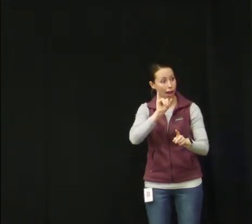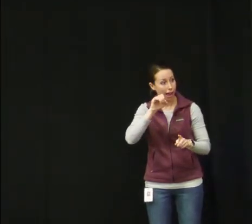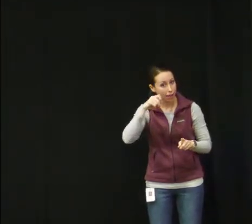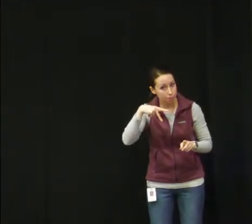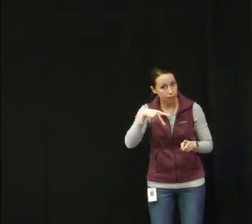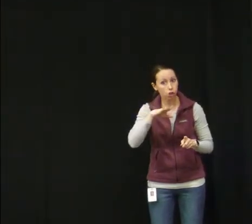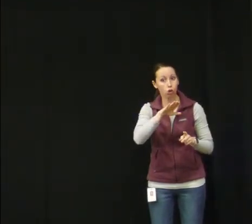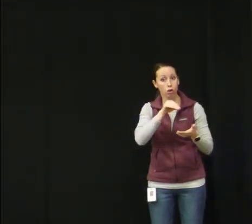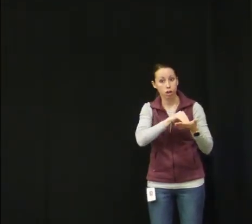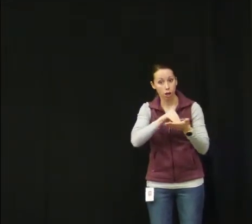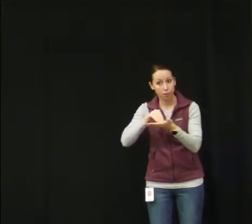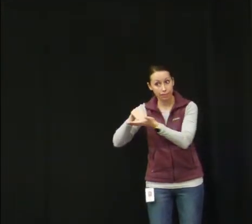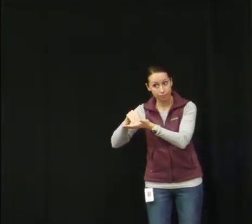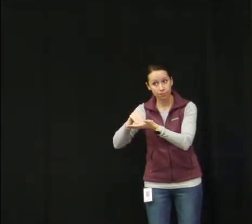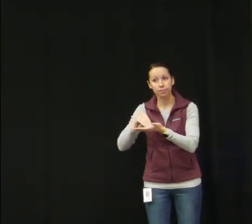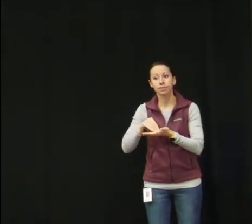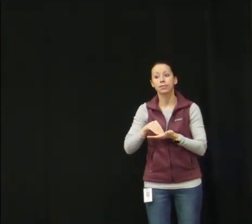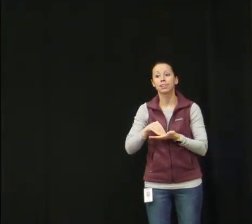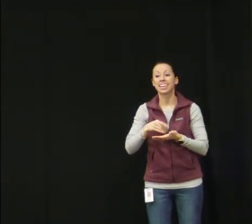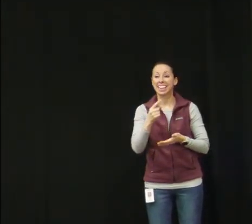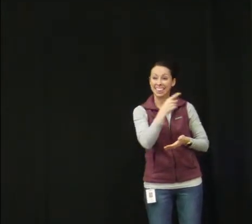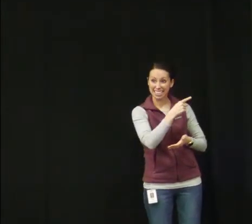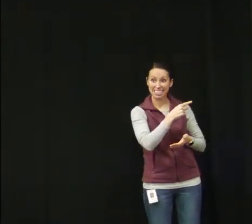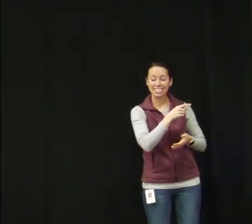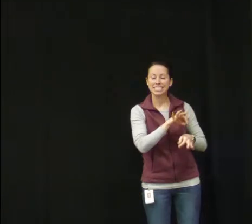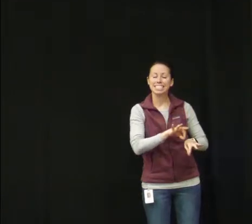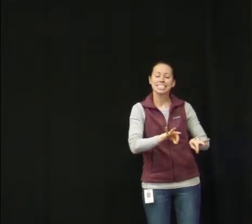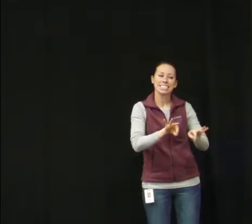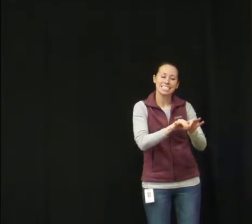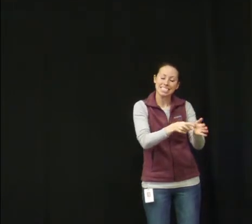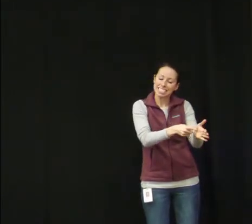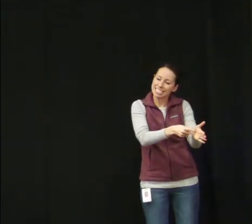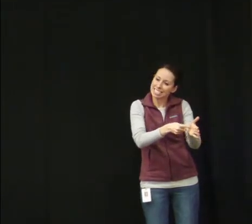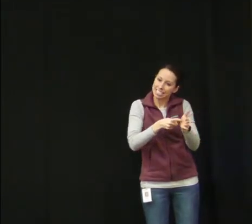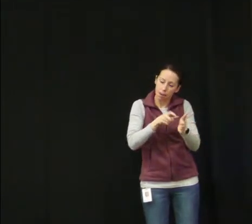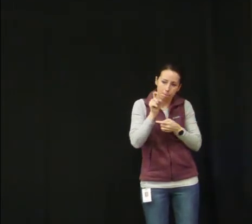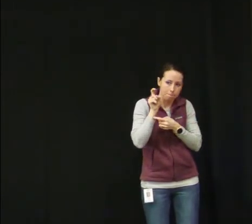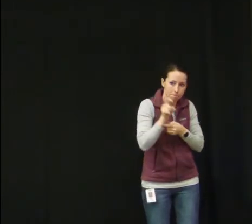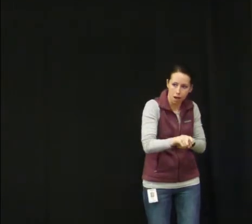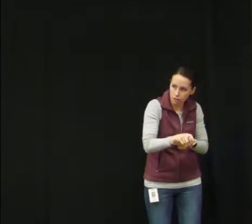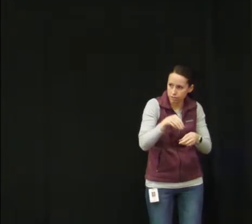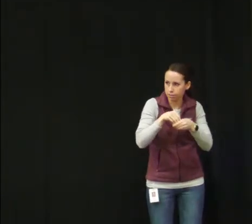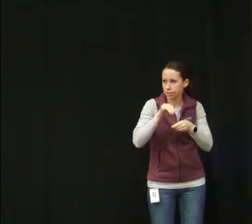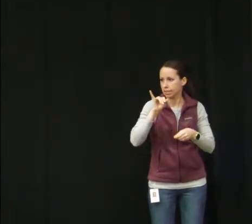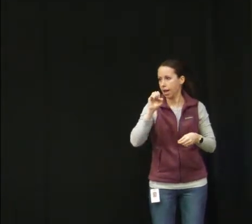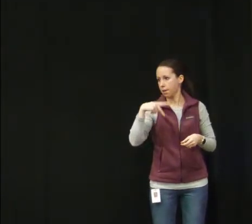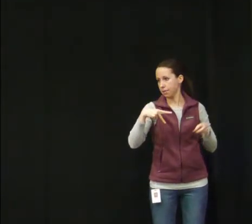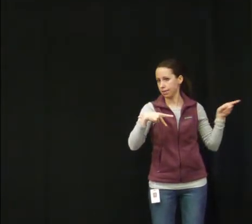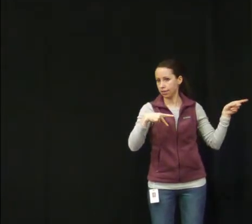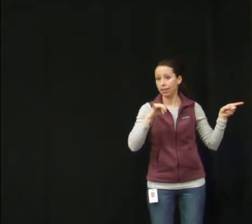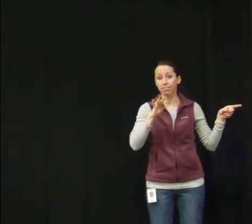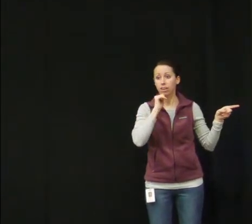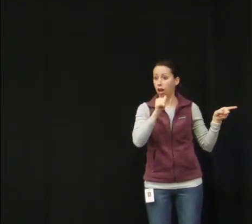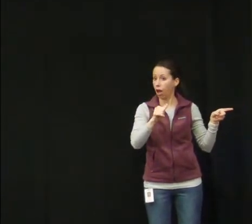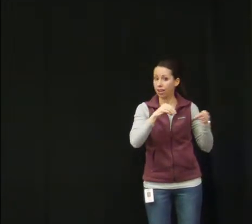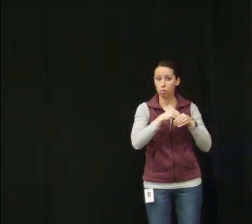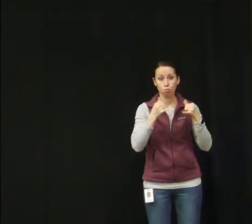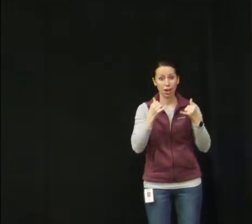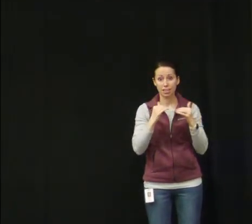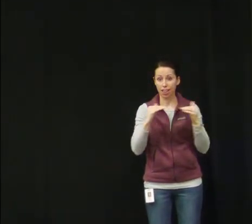your documentation, these are the essential components that must be in the IEP. If they're not in the present levels, they're